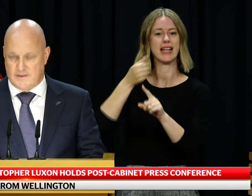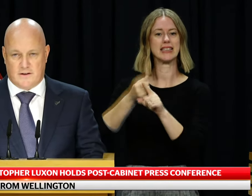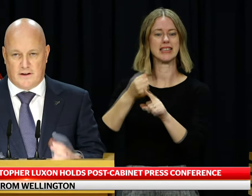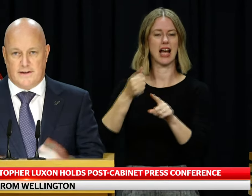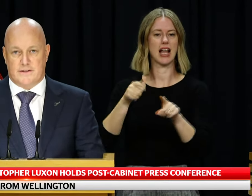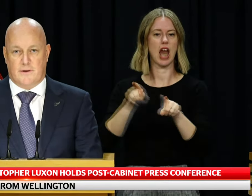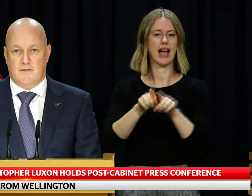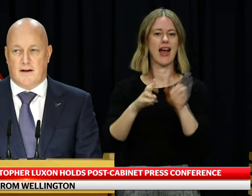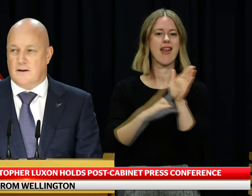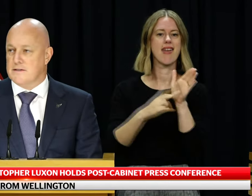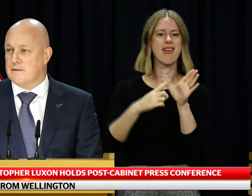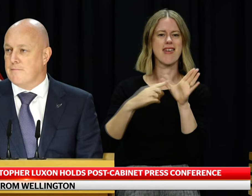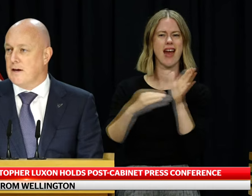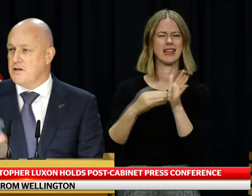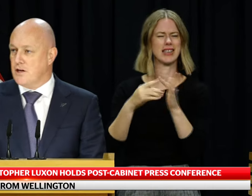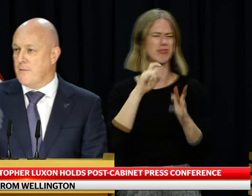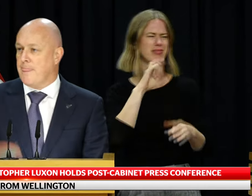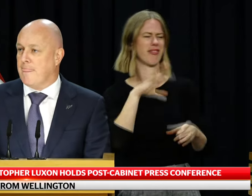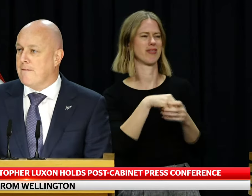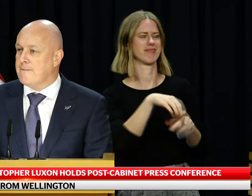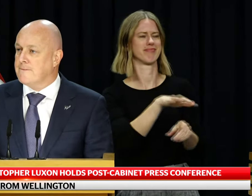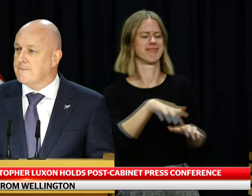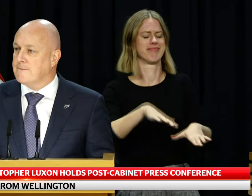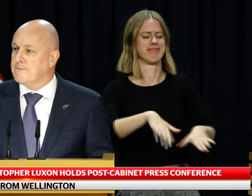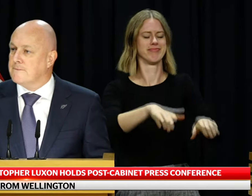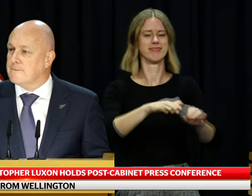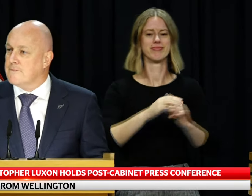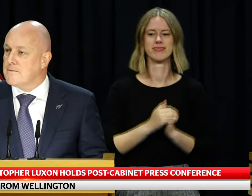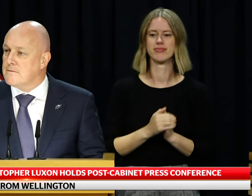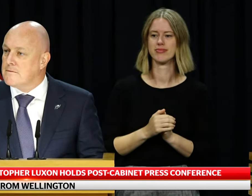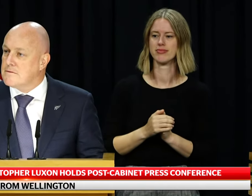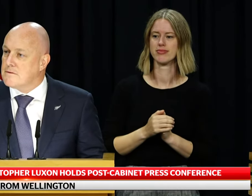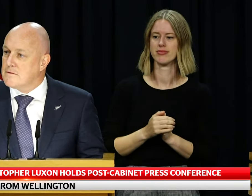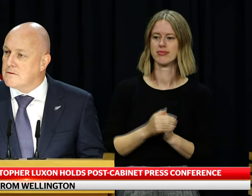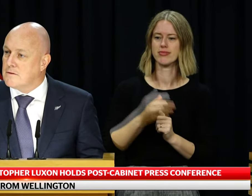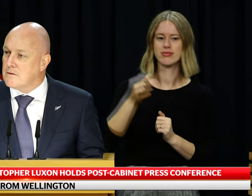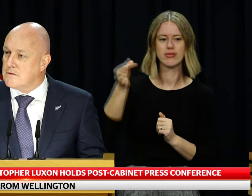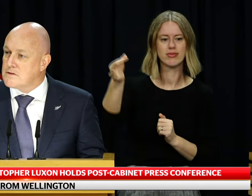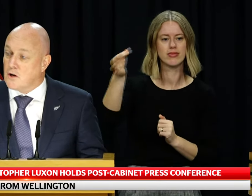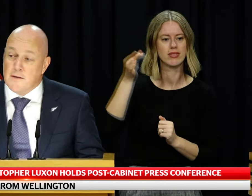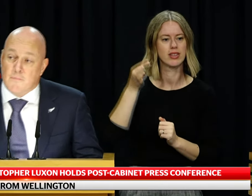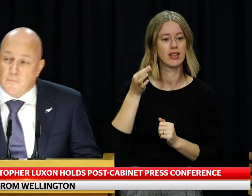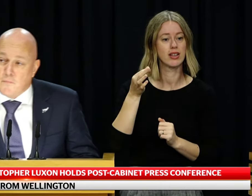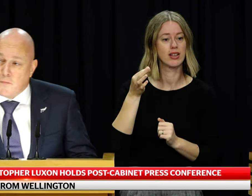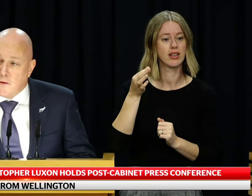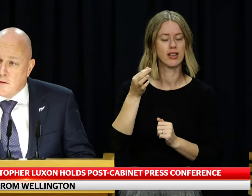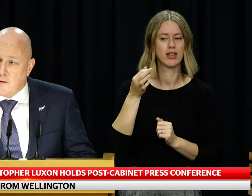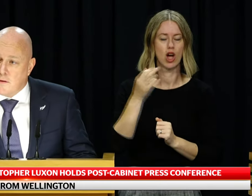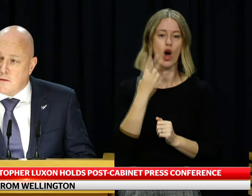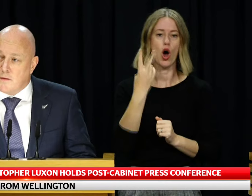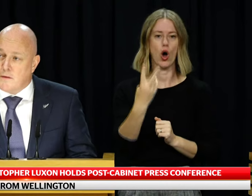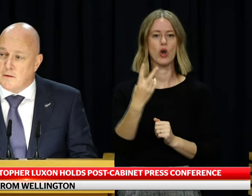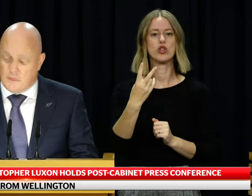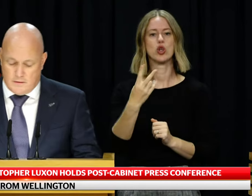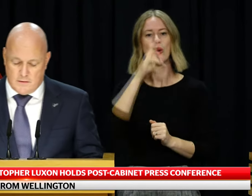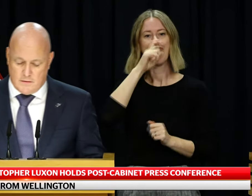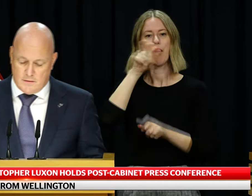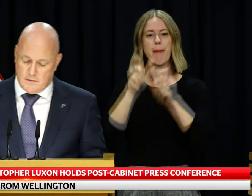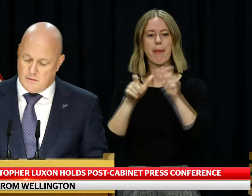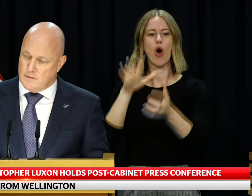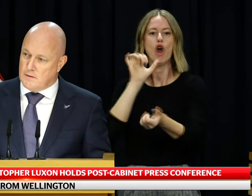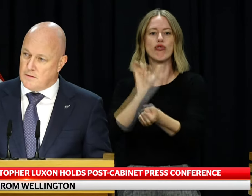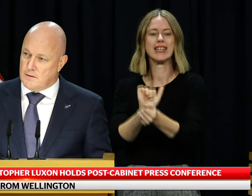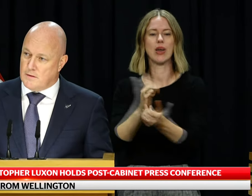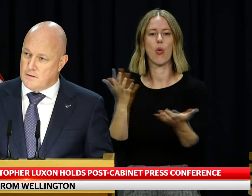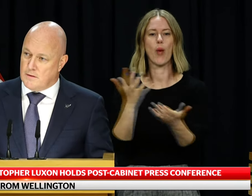Minister. Again, I'm just not getting into any of that, guys. Okay, Jo. Jewish community have been arrested in Thailand. Just wondering if you... Sorry? Two Kiwis have been arrested in Thailand. I'm just